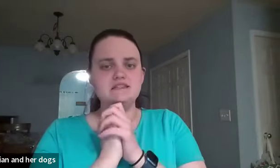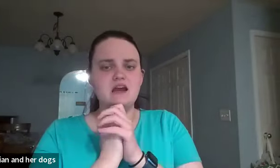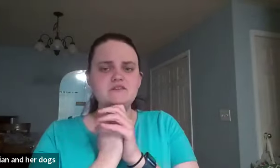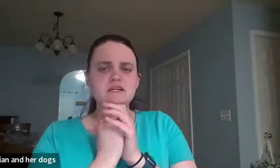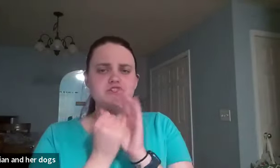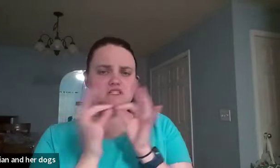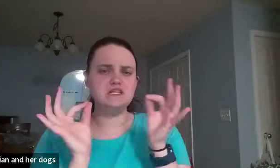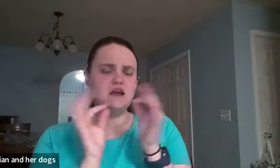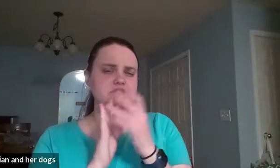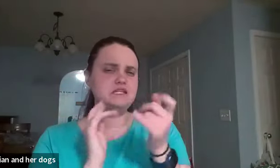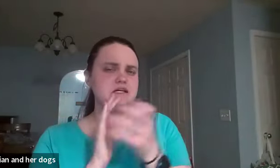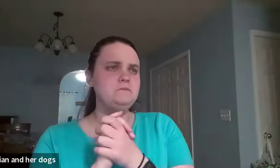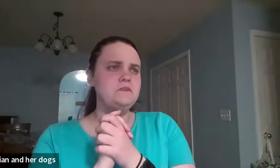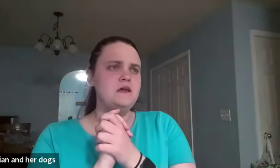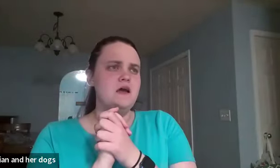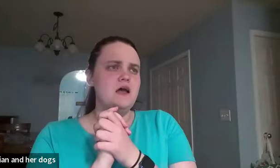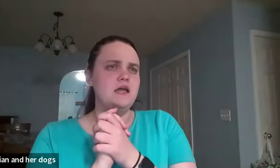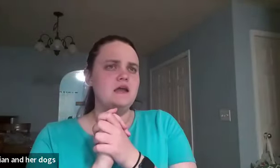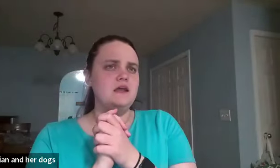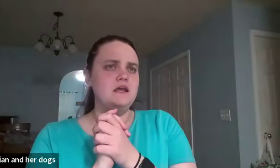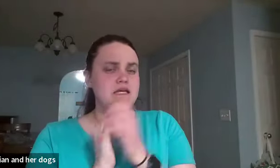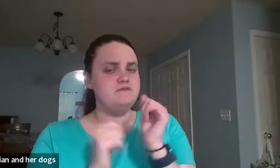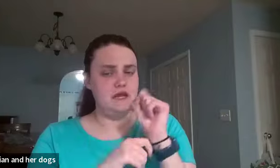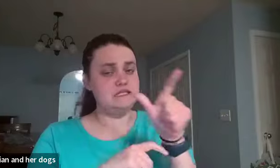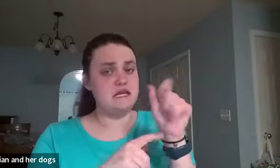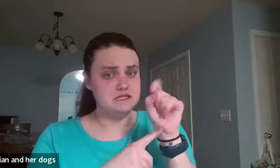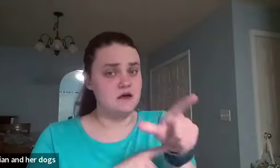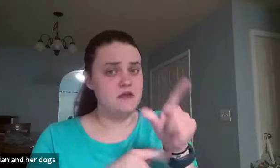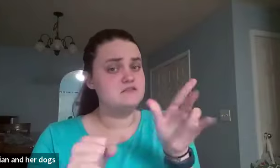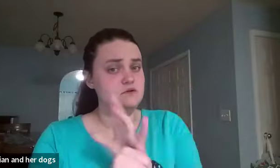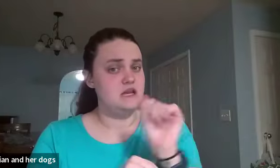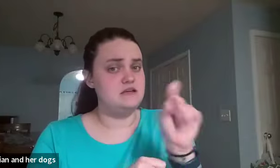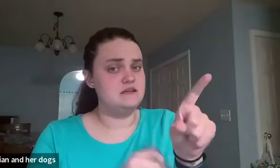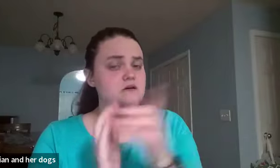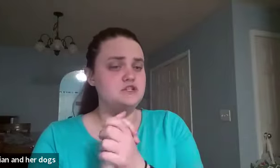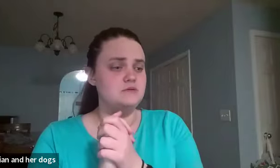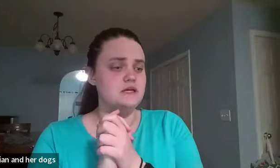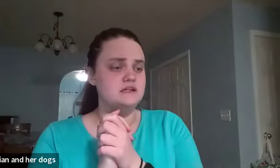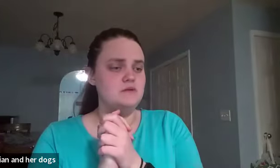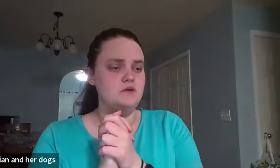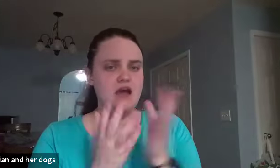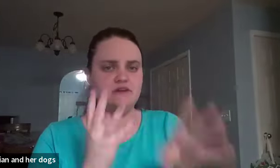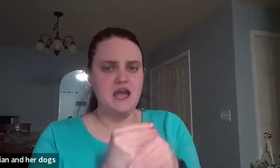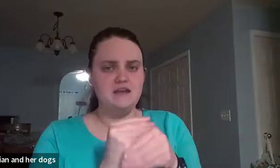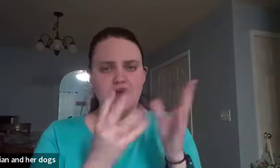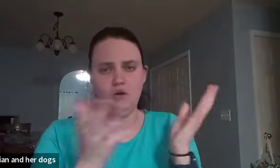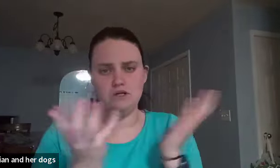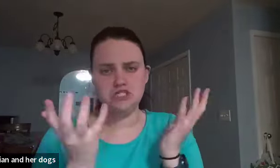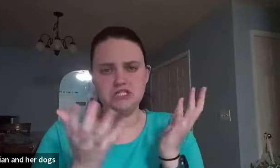It's kind of an interesting, I've seen it, and it is ASL. That is fully ASL too. Is like adding that